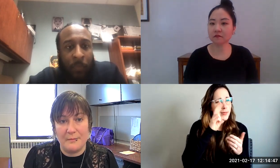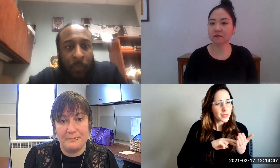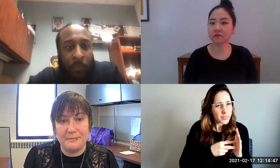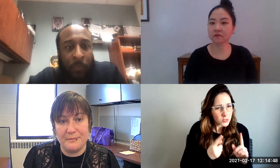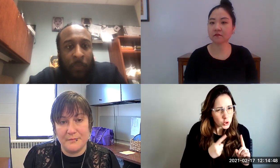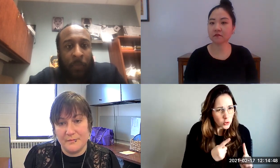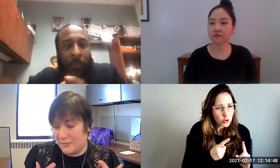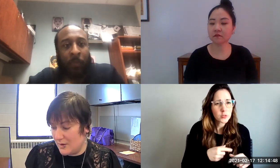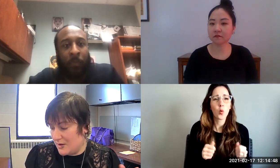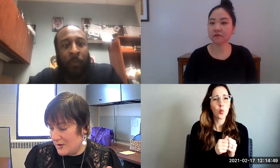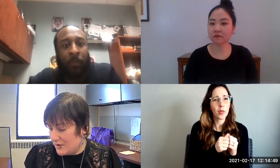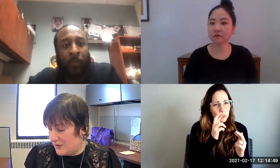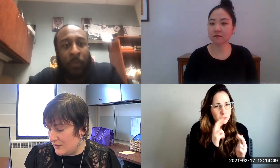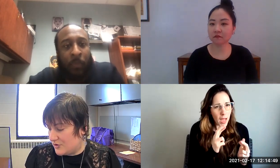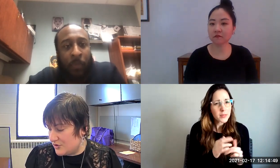um,